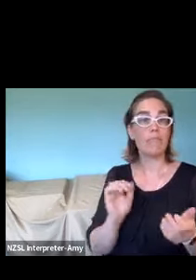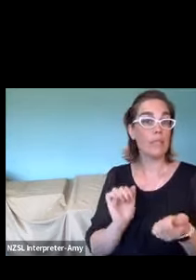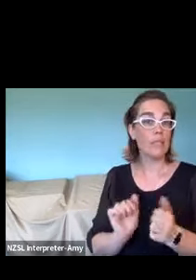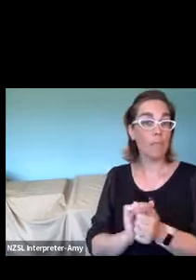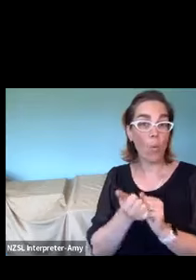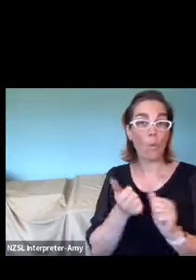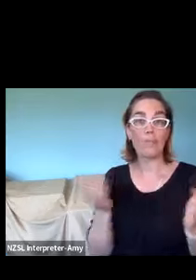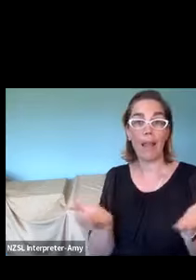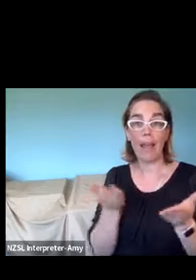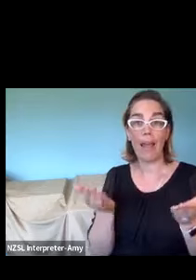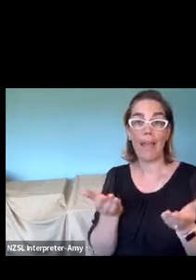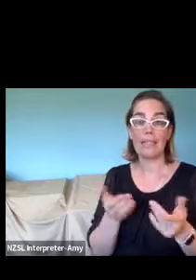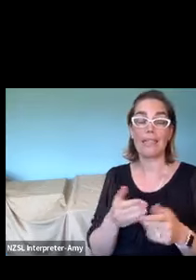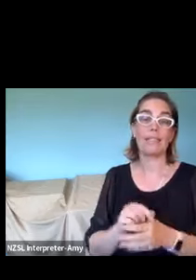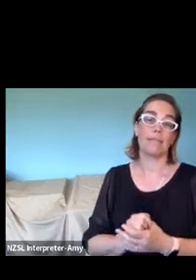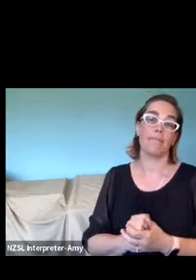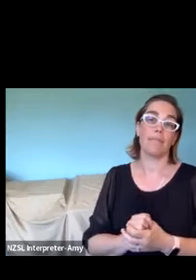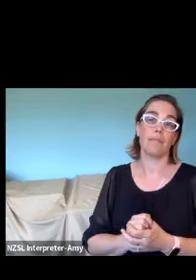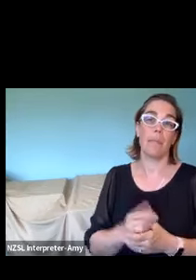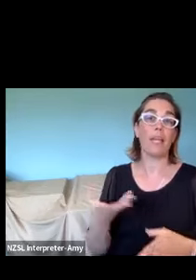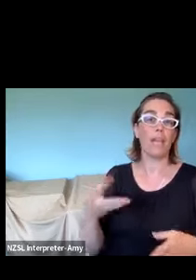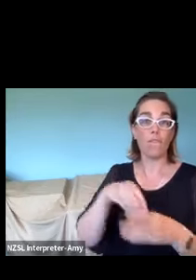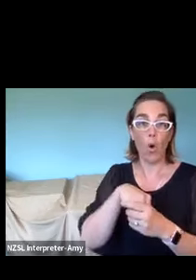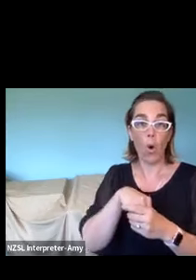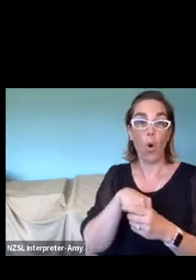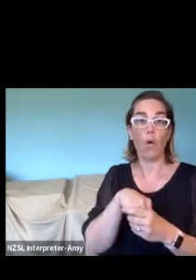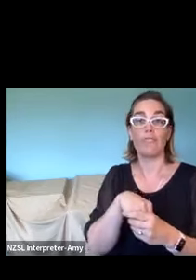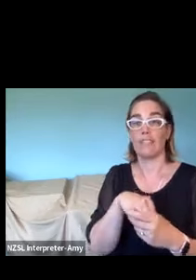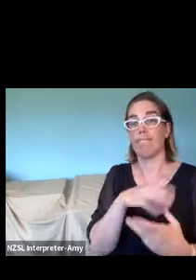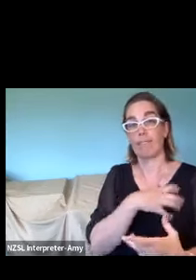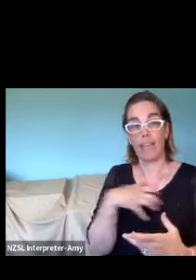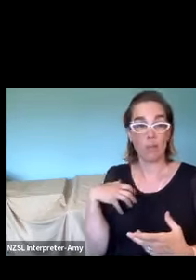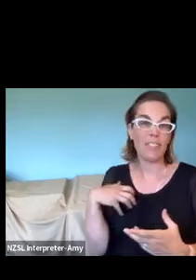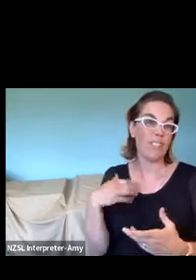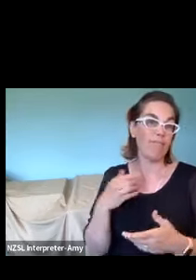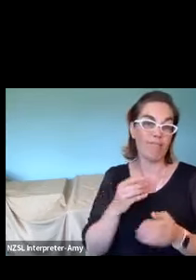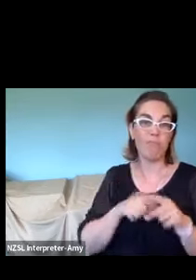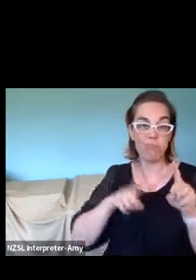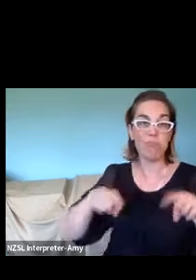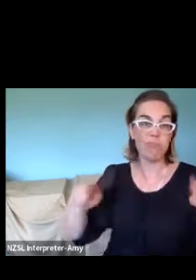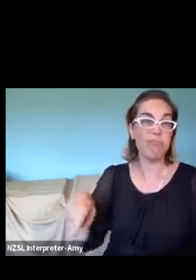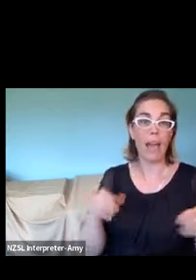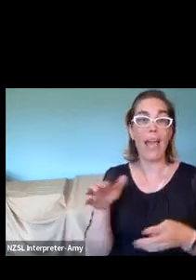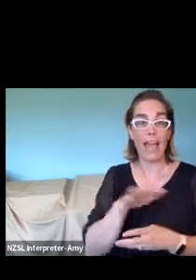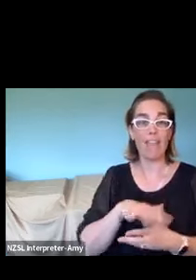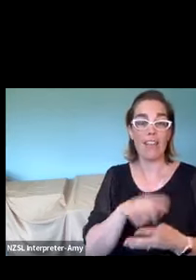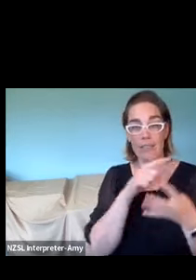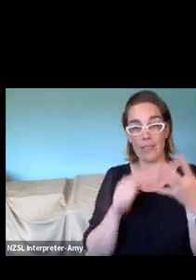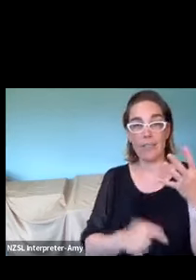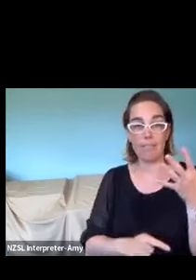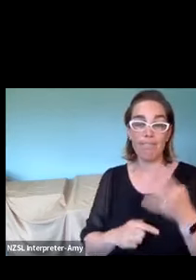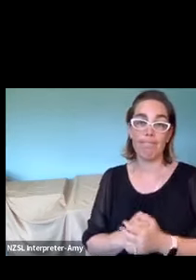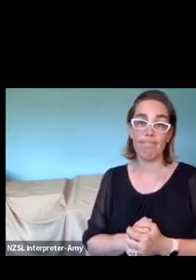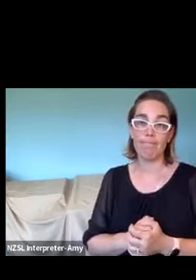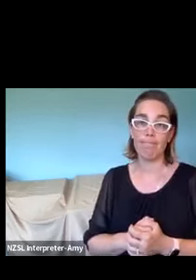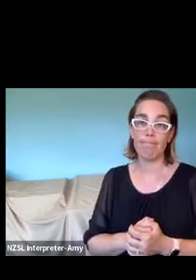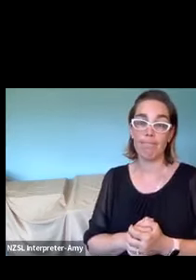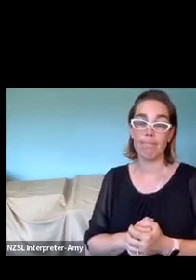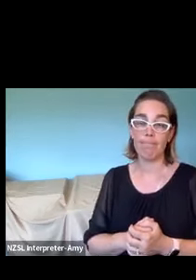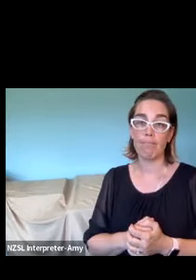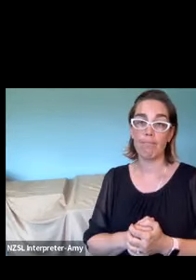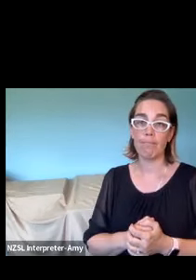participation, sport and leisure. Indeed, all of the areas that are traversed in the